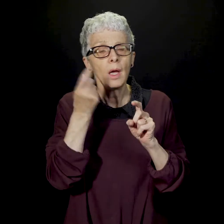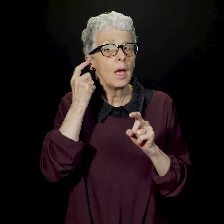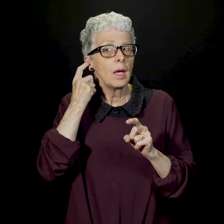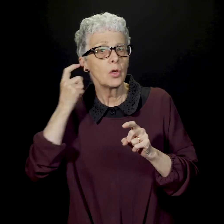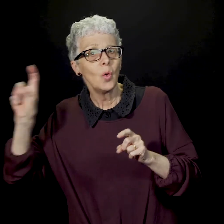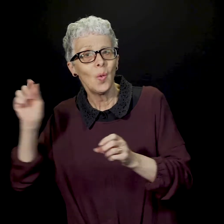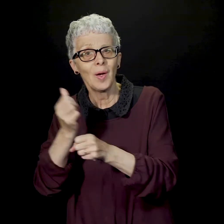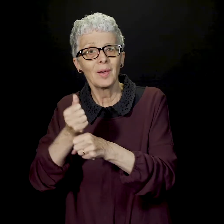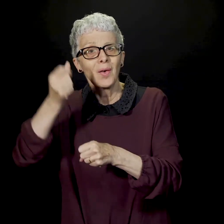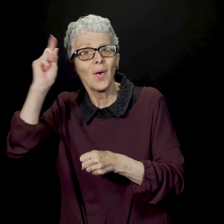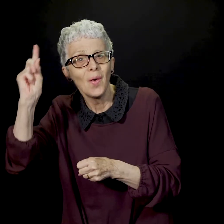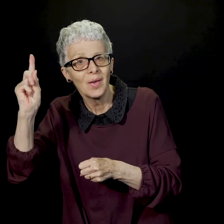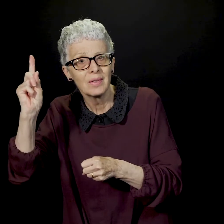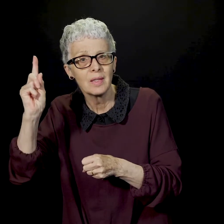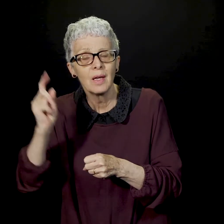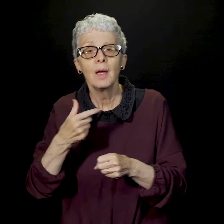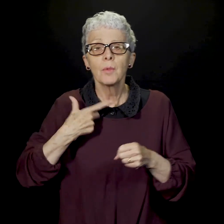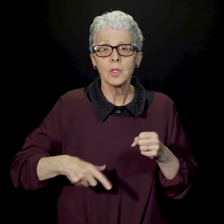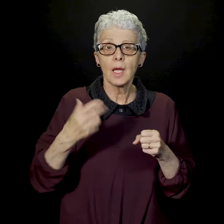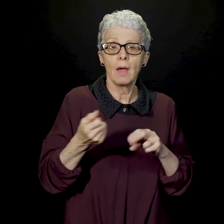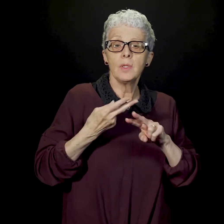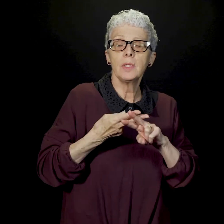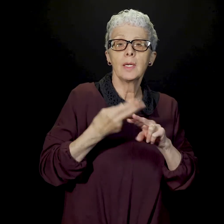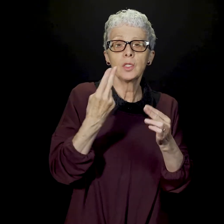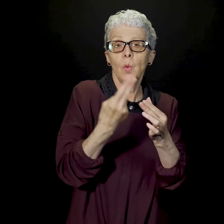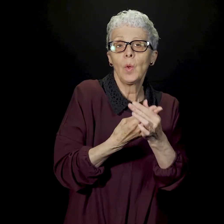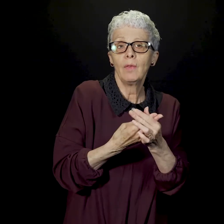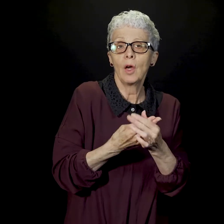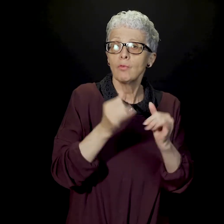Intimacy can see people us end up in deep water.